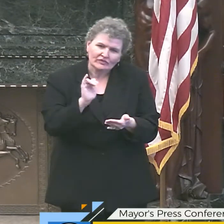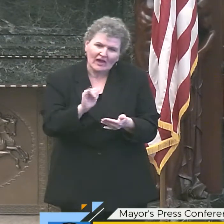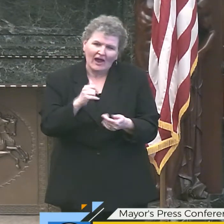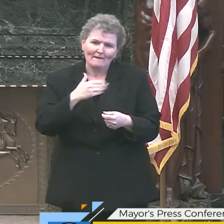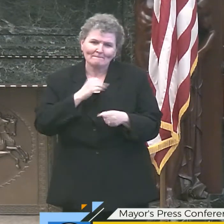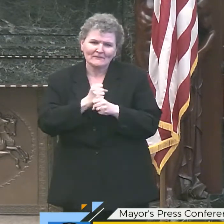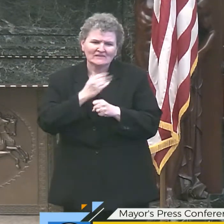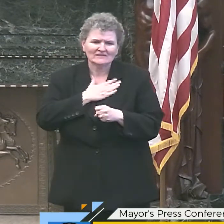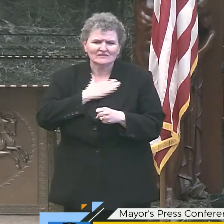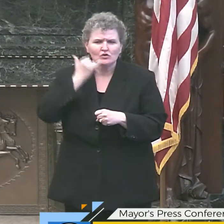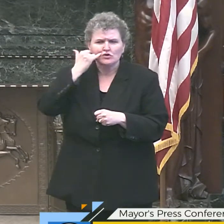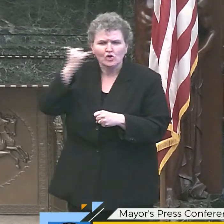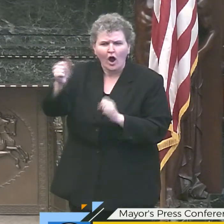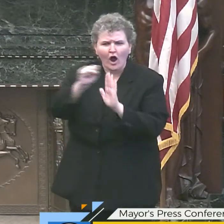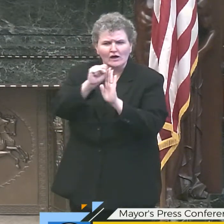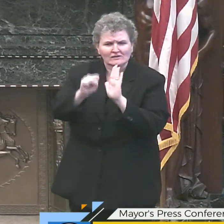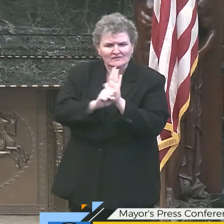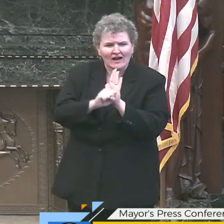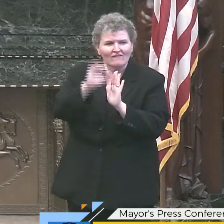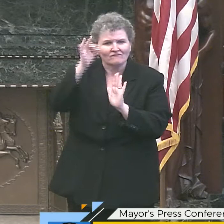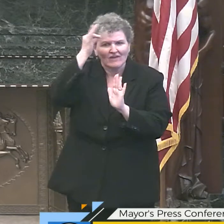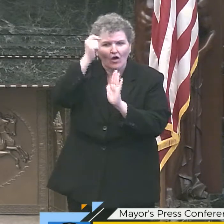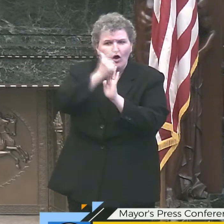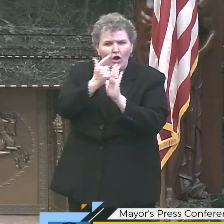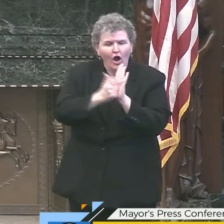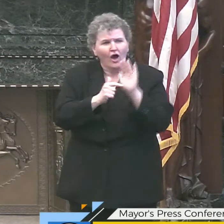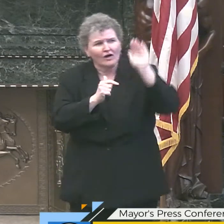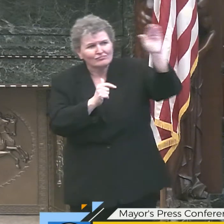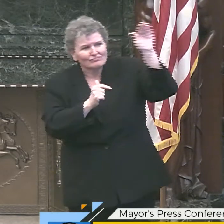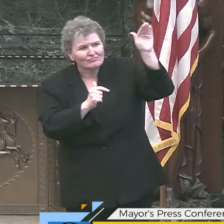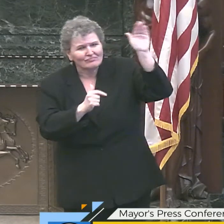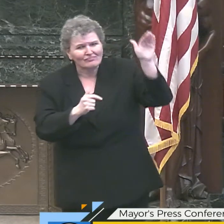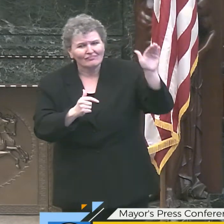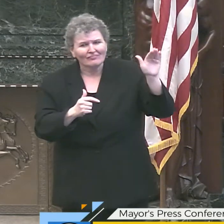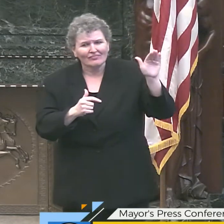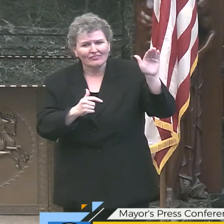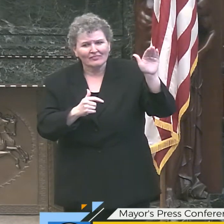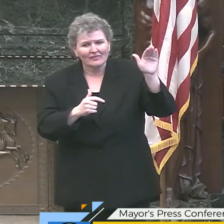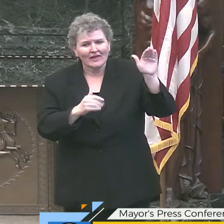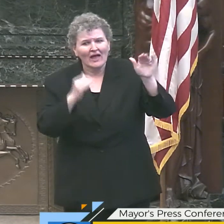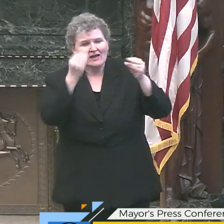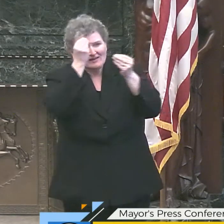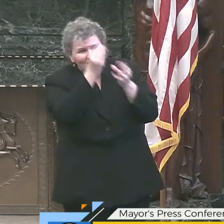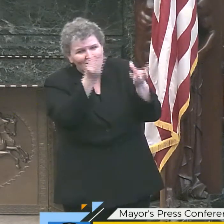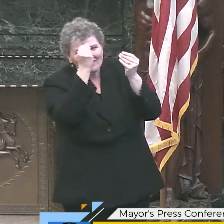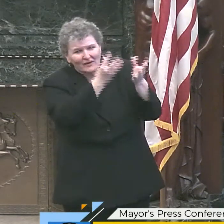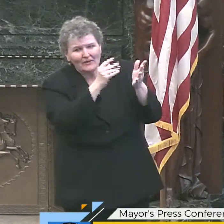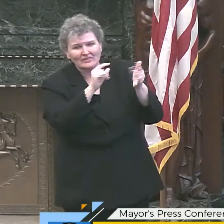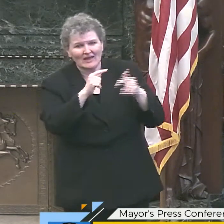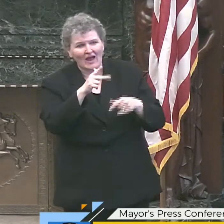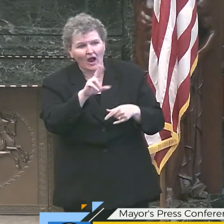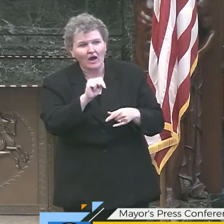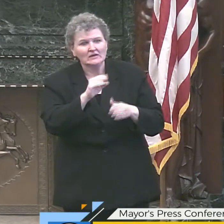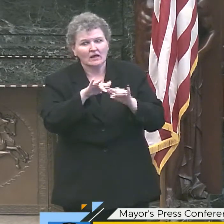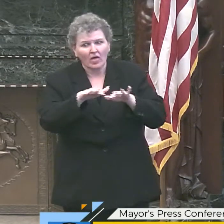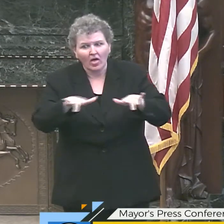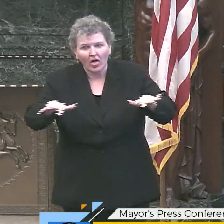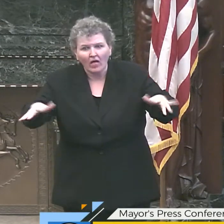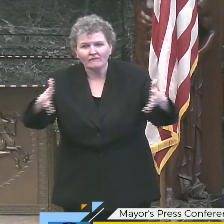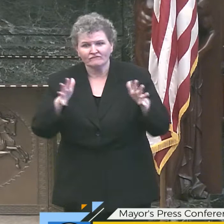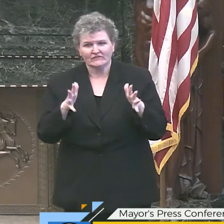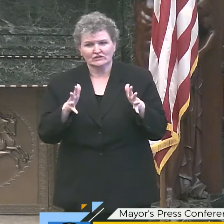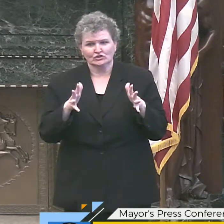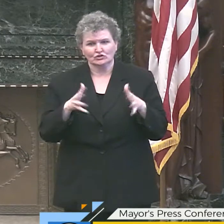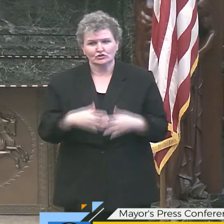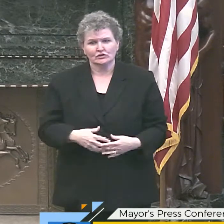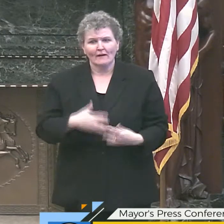gun reform. In the meantime, we must stay home, wash our hands, and practice social distancing in order to save lives.